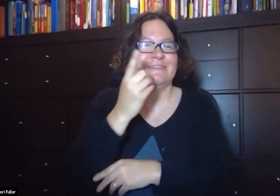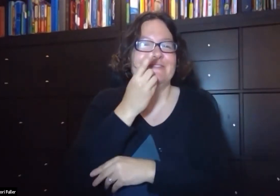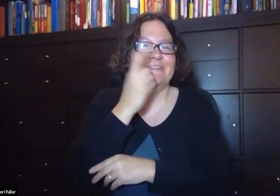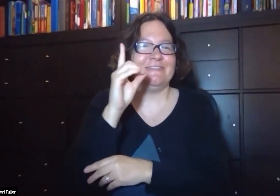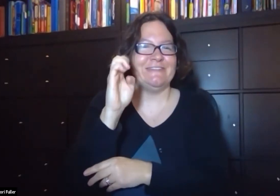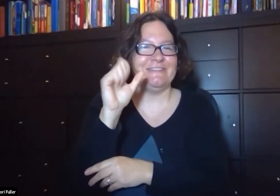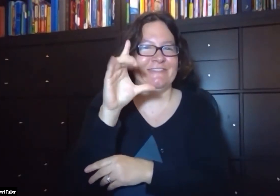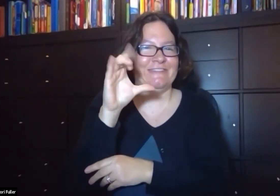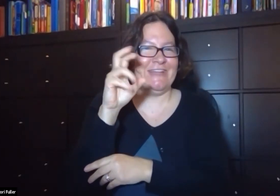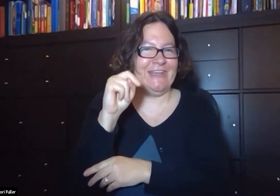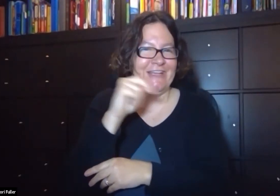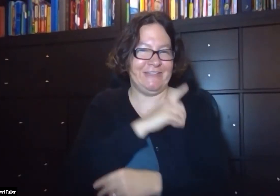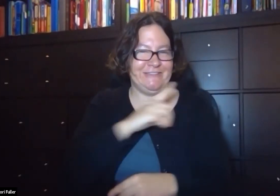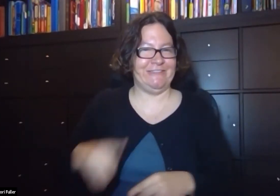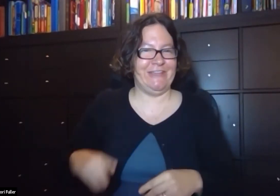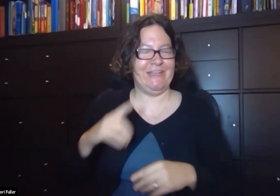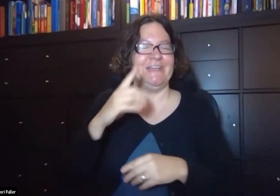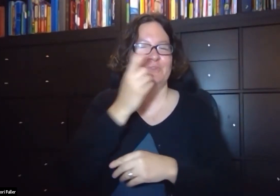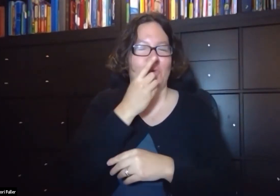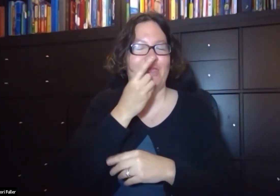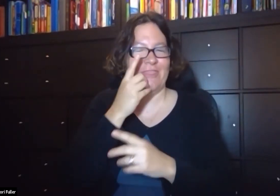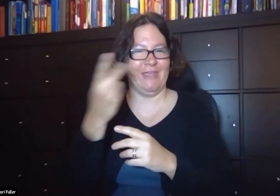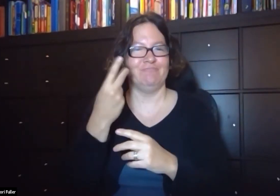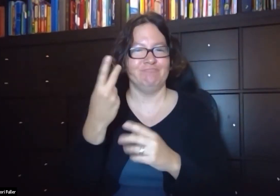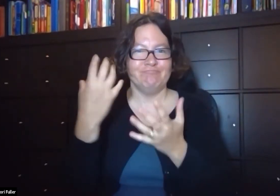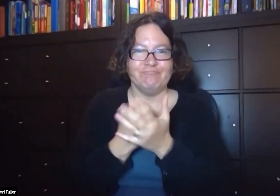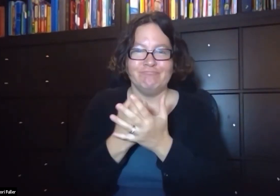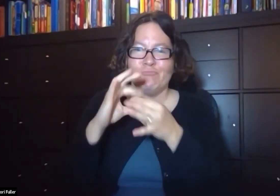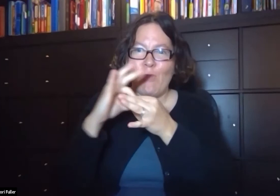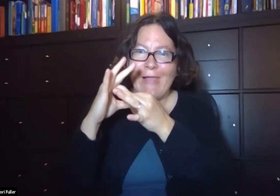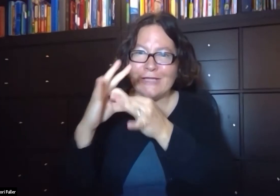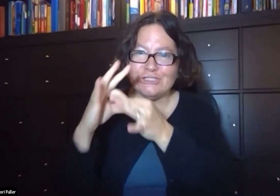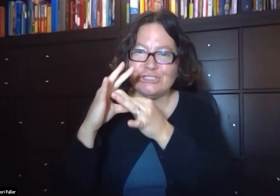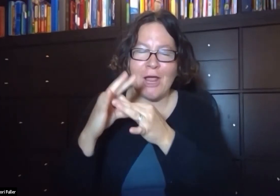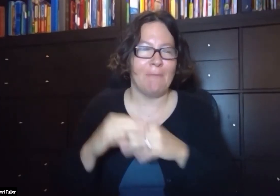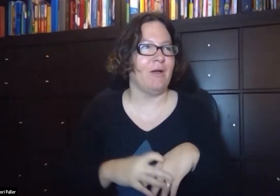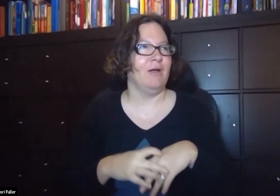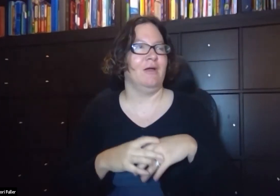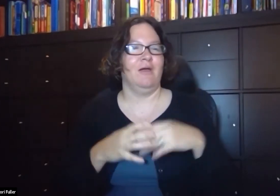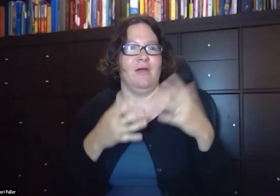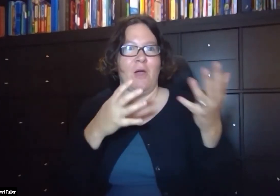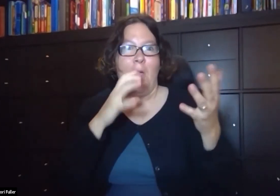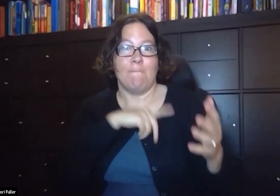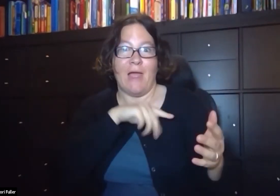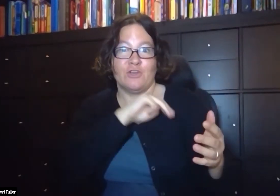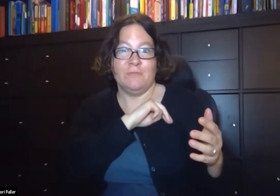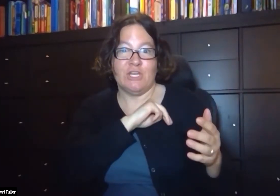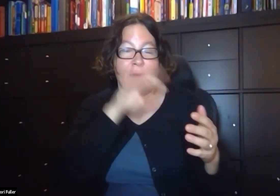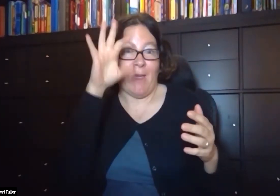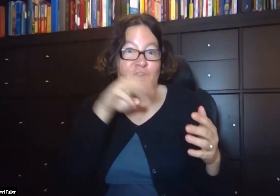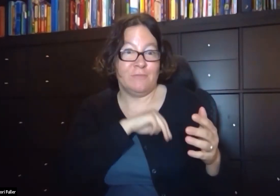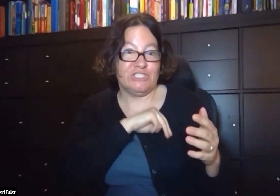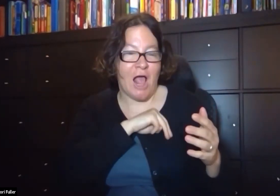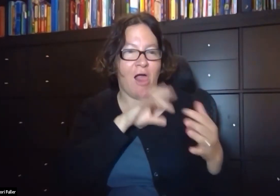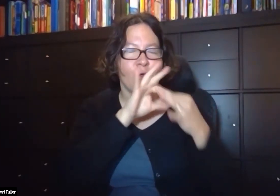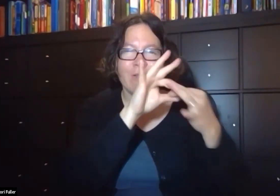And also, I've had more time to speak with my mentors, such as Deacon Dorothy. And our relationship has